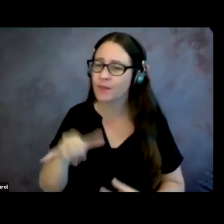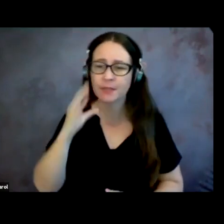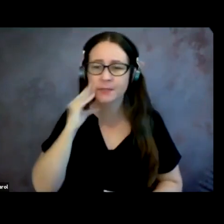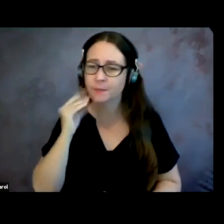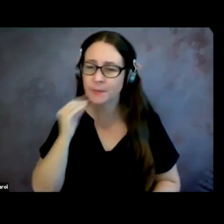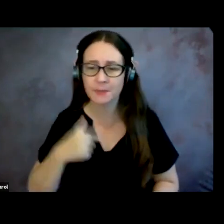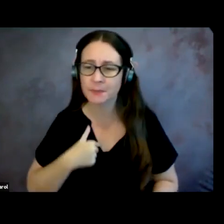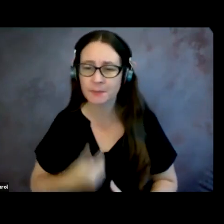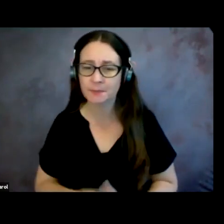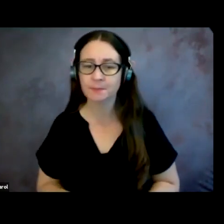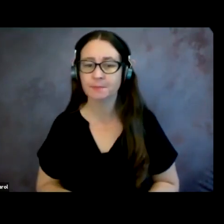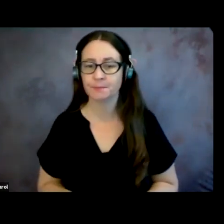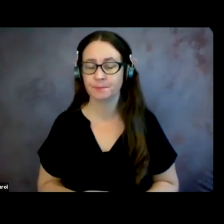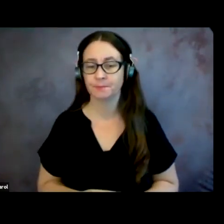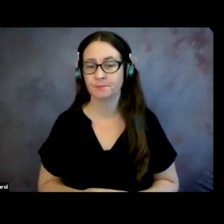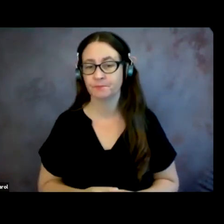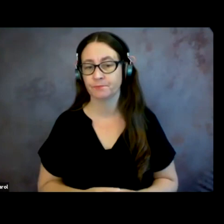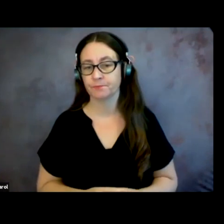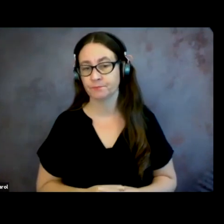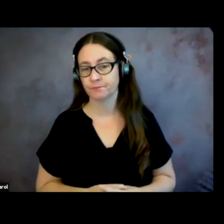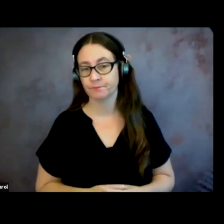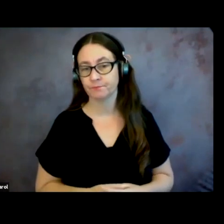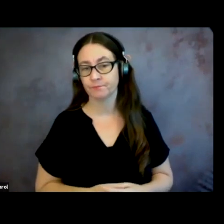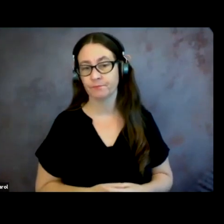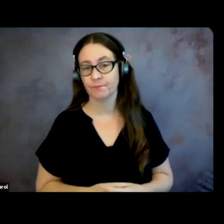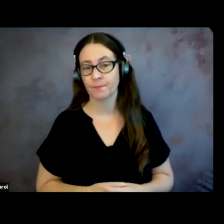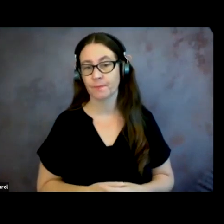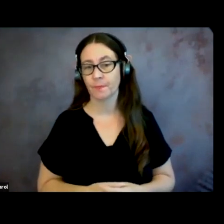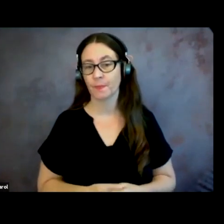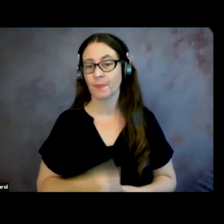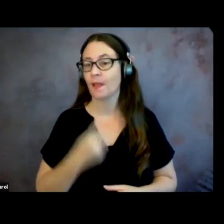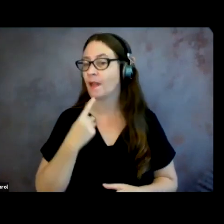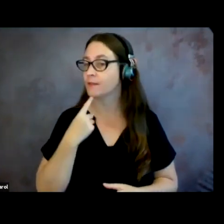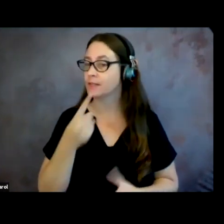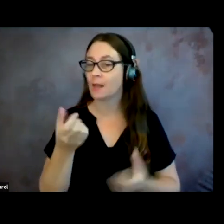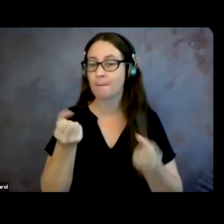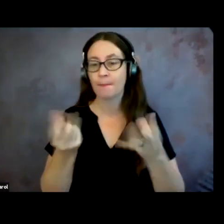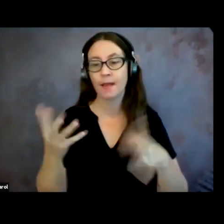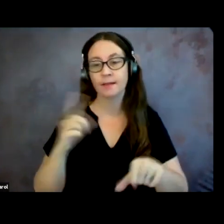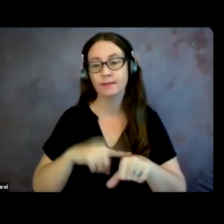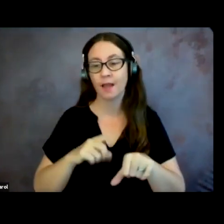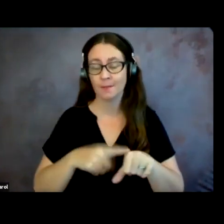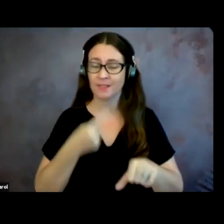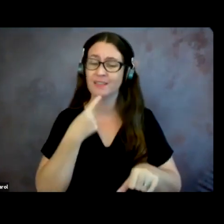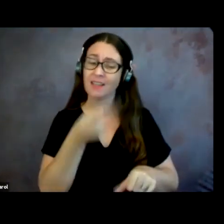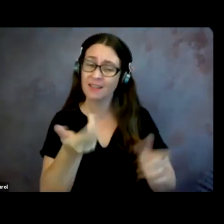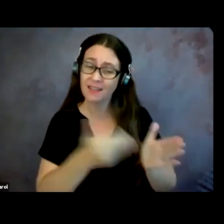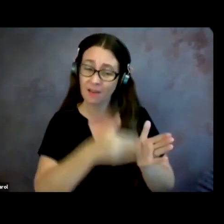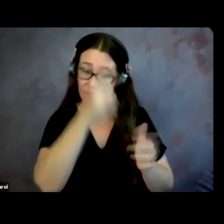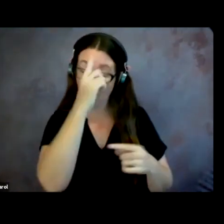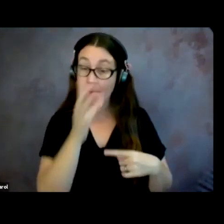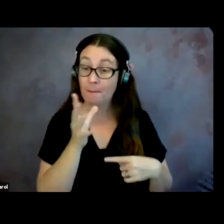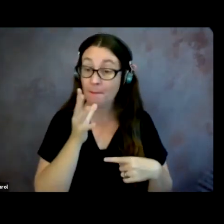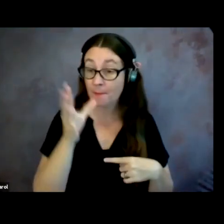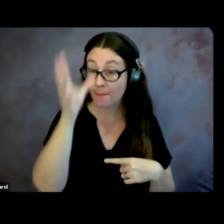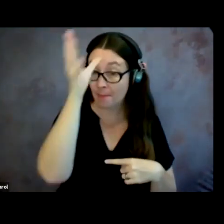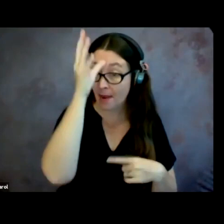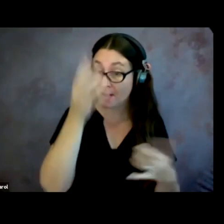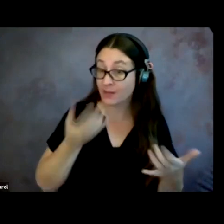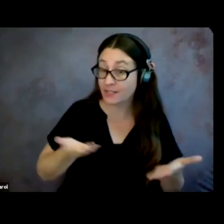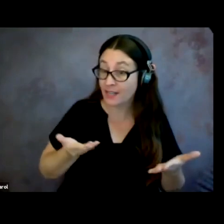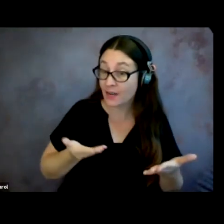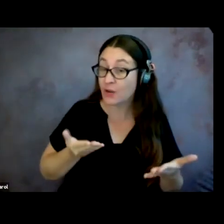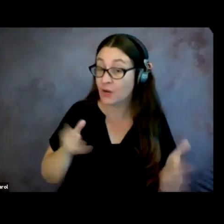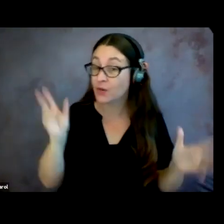I've said this many, many times before, and I'll say it again, especially for the parents in our audience that are listening.